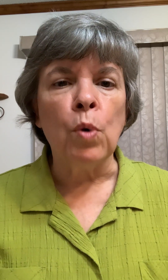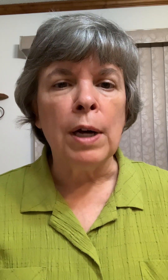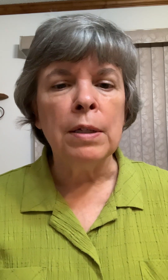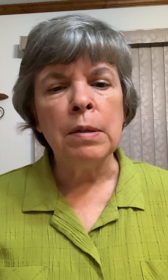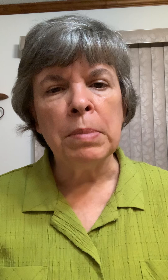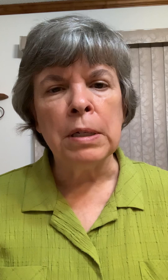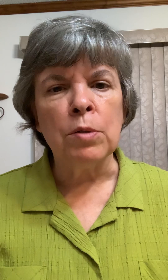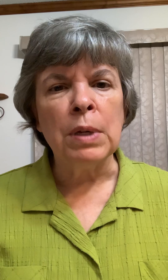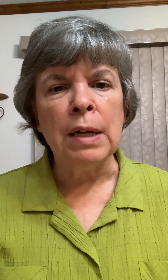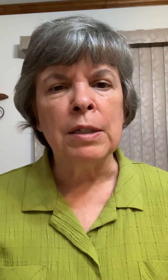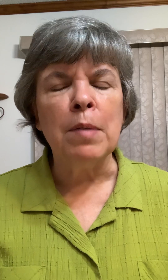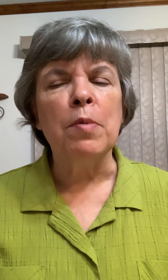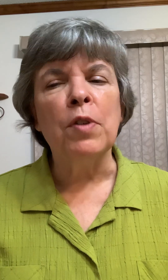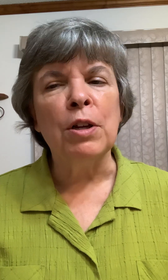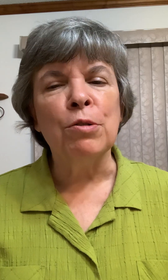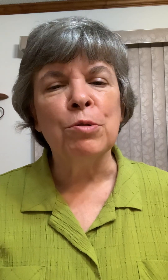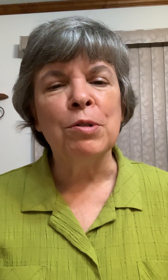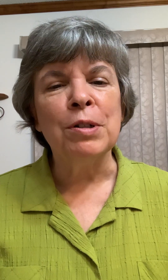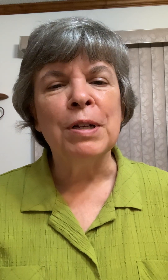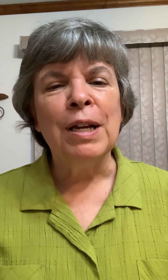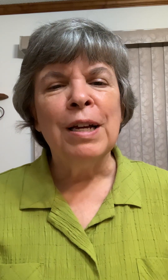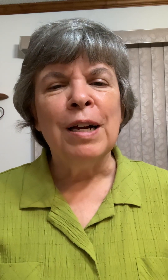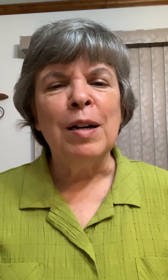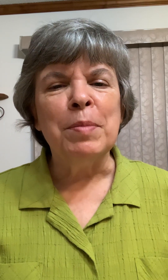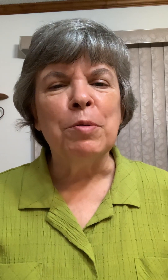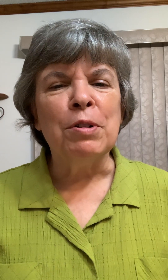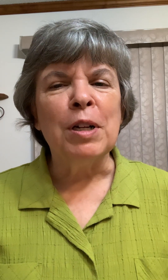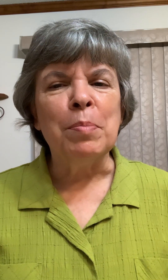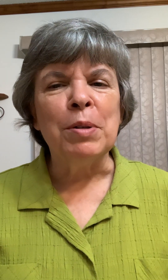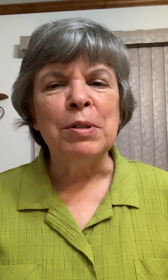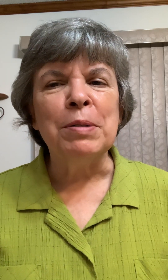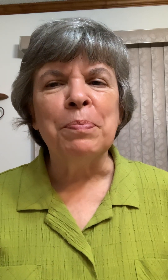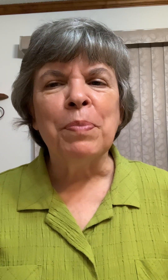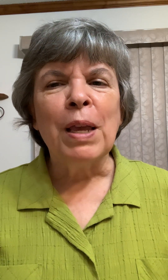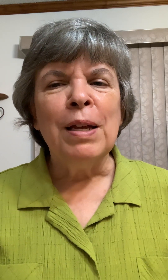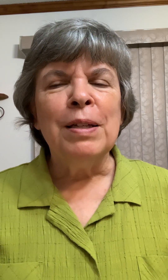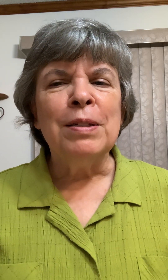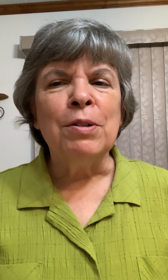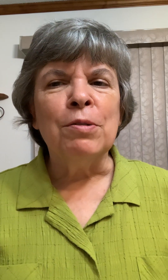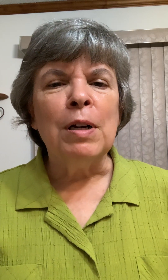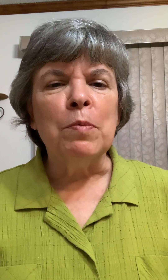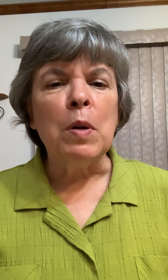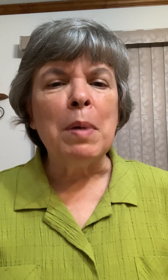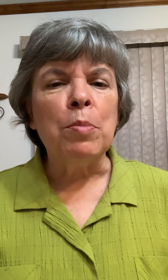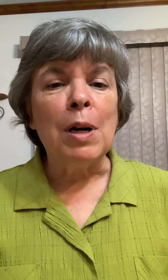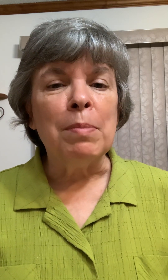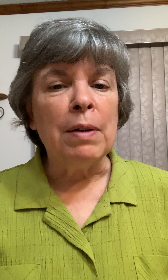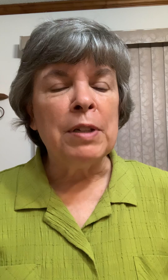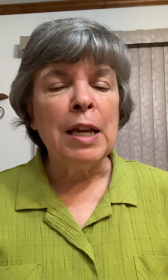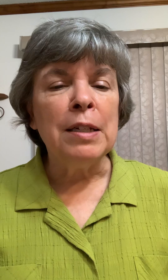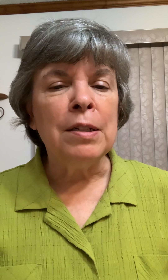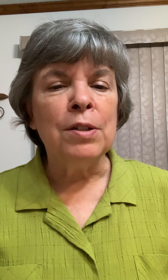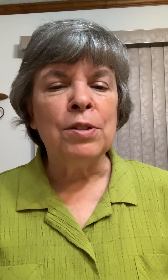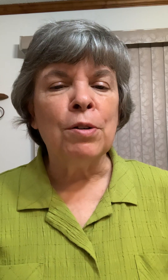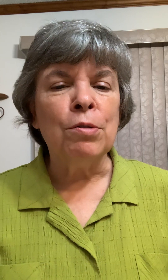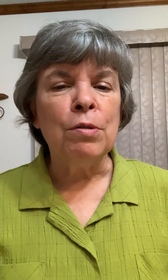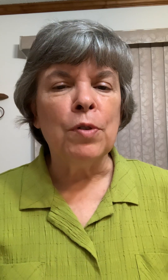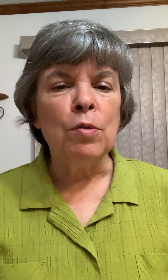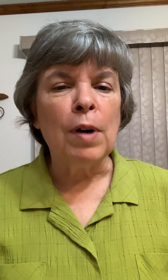1 because we had to keep the video short in order to upload it. So remember, I'm left-handed, so if you're